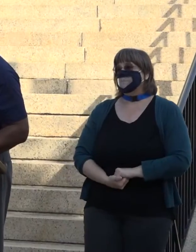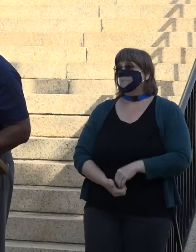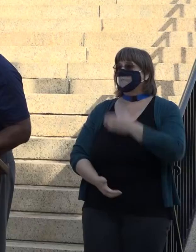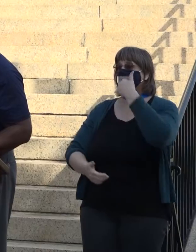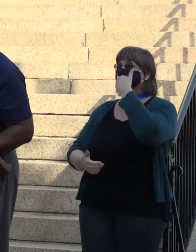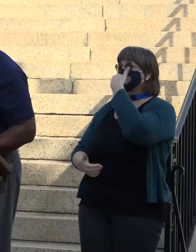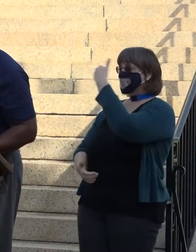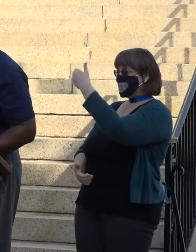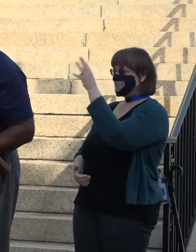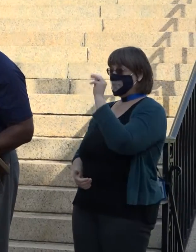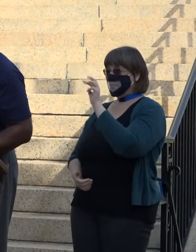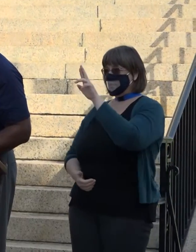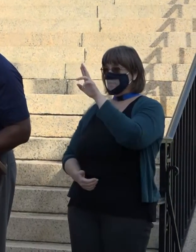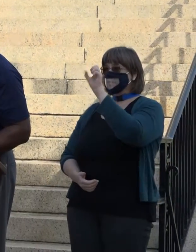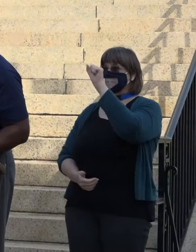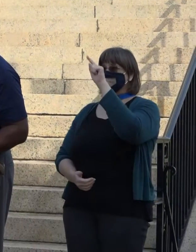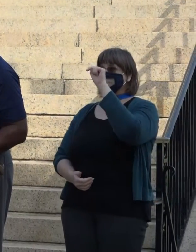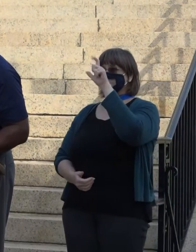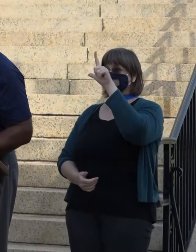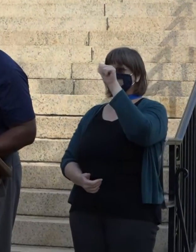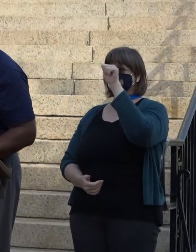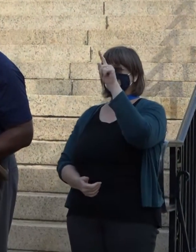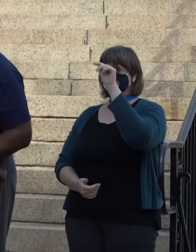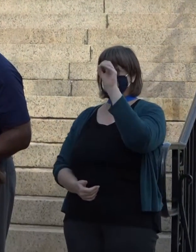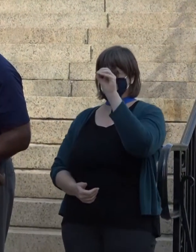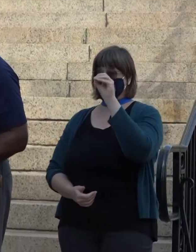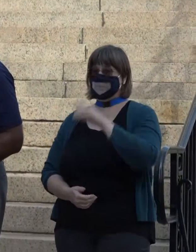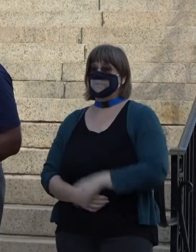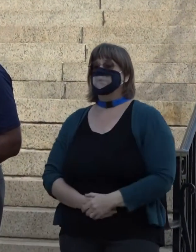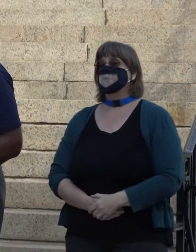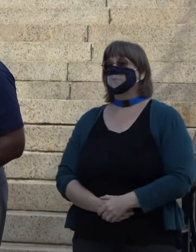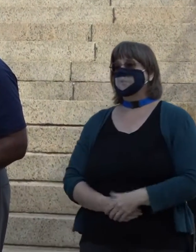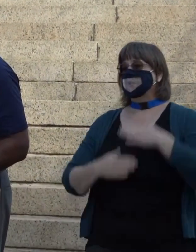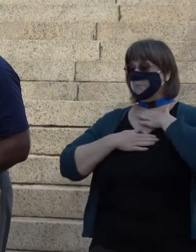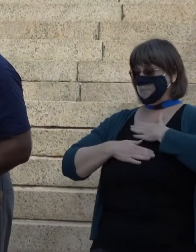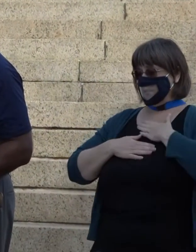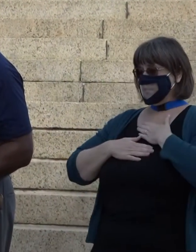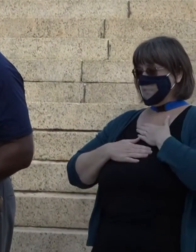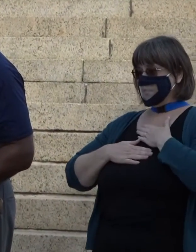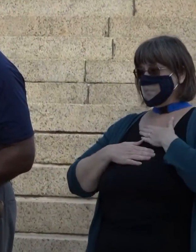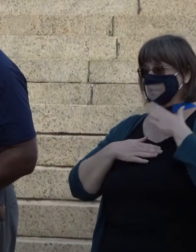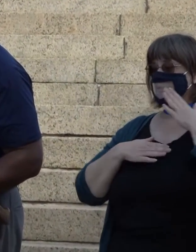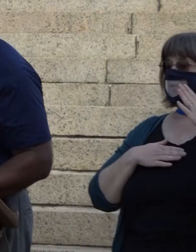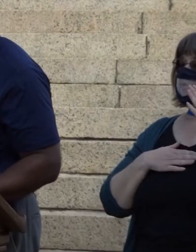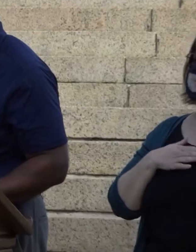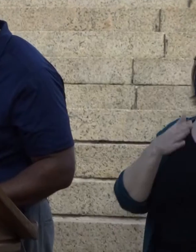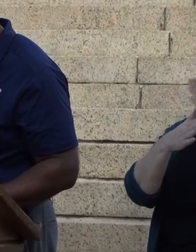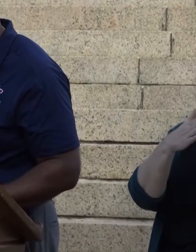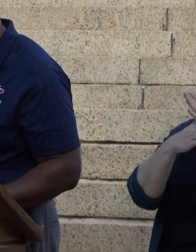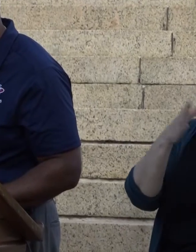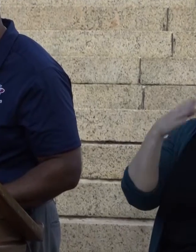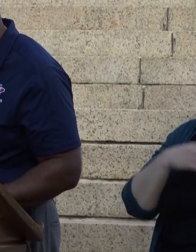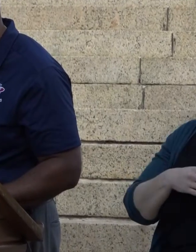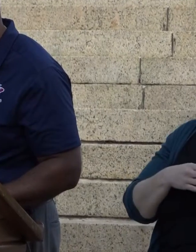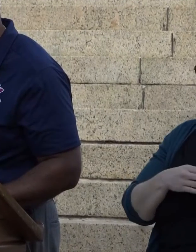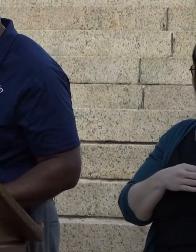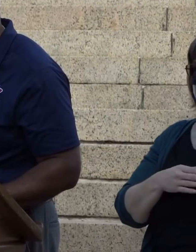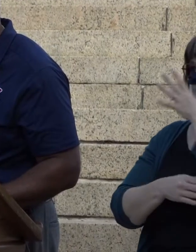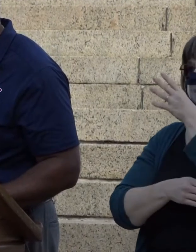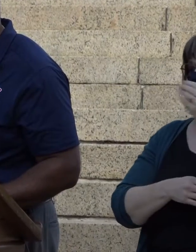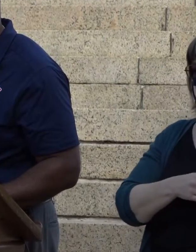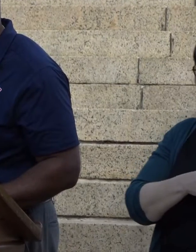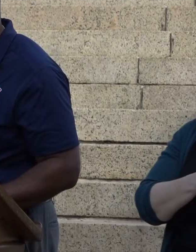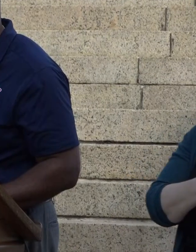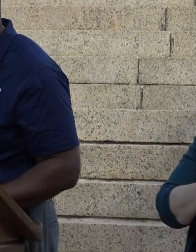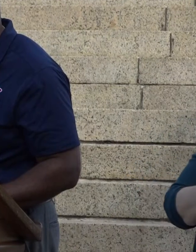Thank you, Mr. Stellato. We certainly appreciate you sharing with us your experience. And it certainly